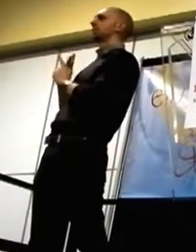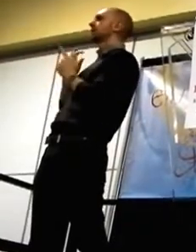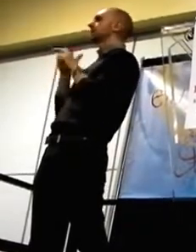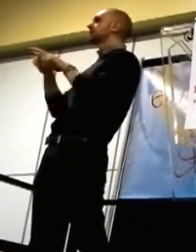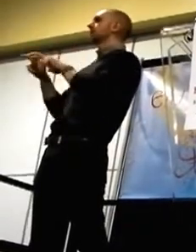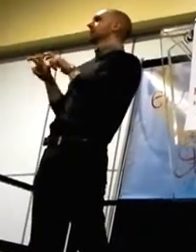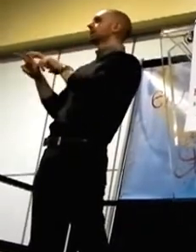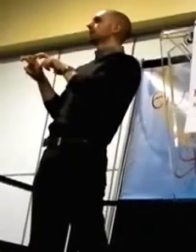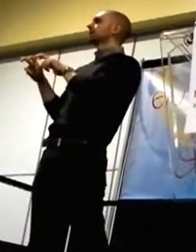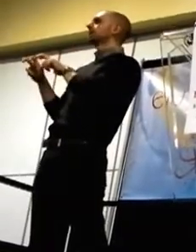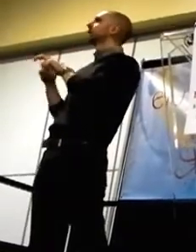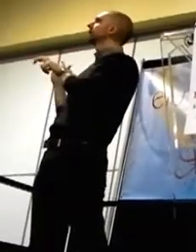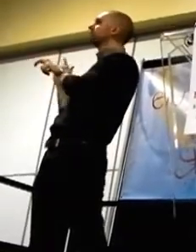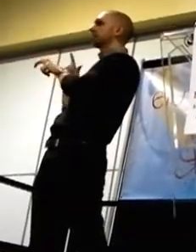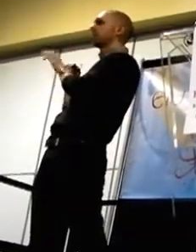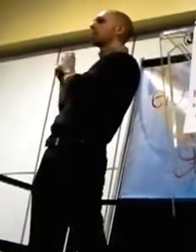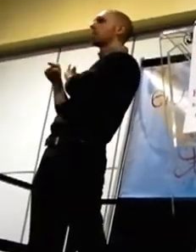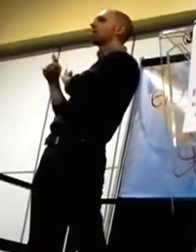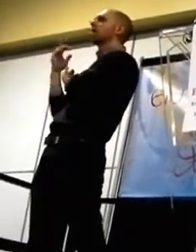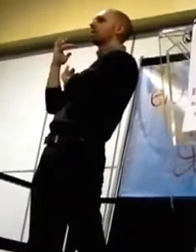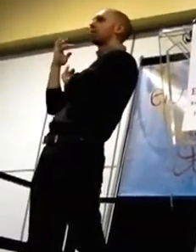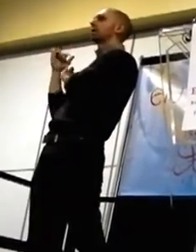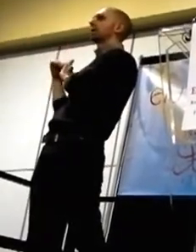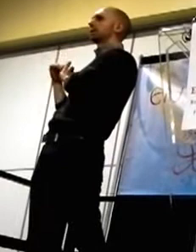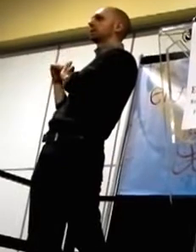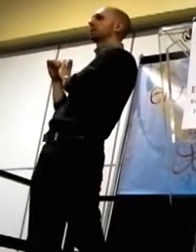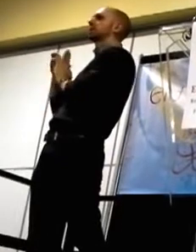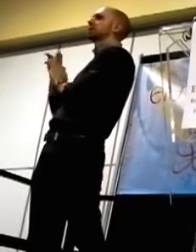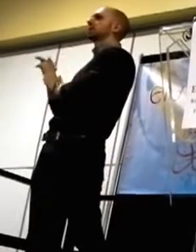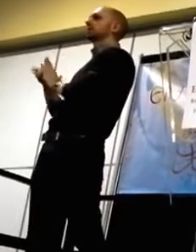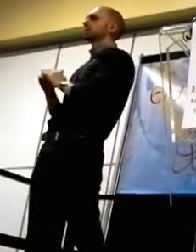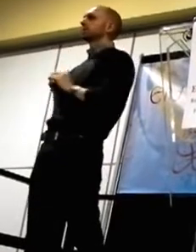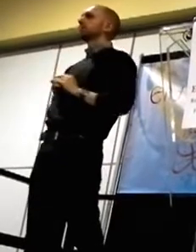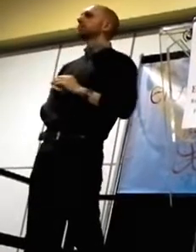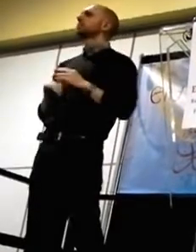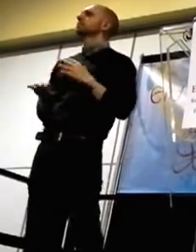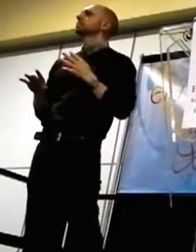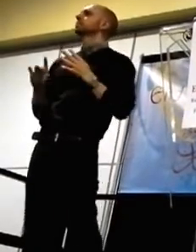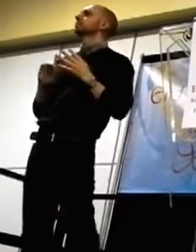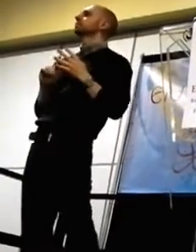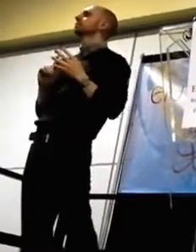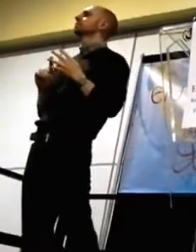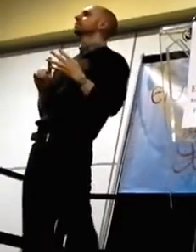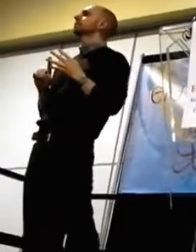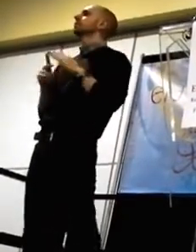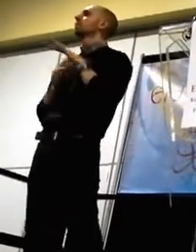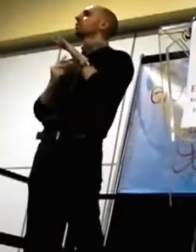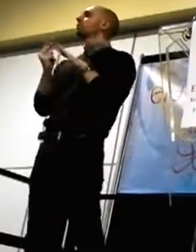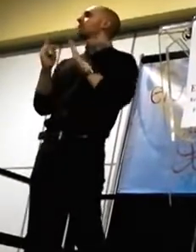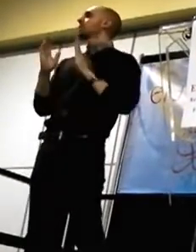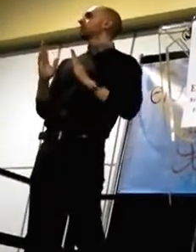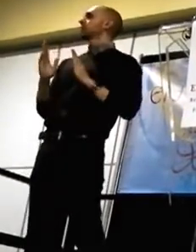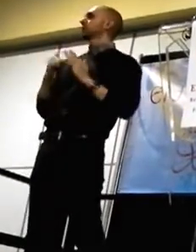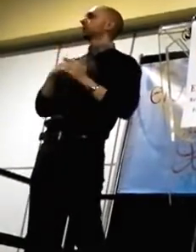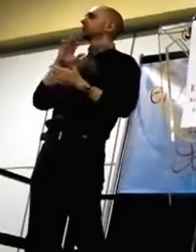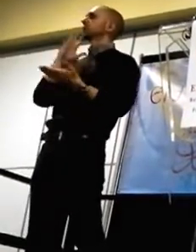third proclamation of a human rights that the Prophet spoke about in Hajjat al-Wada is to take care of women, and